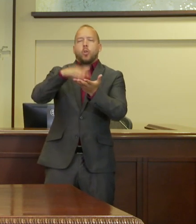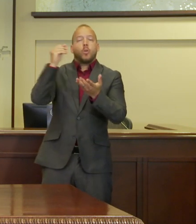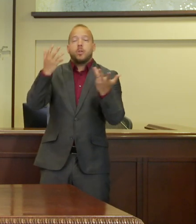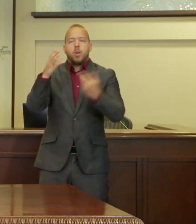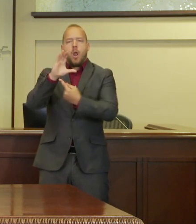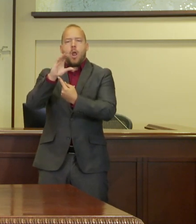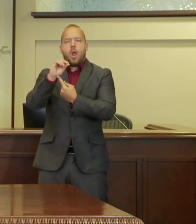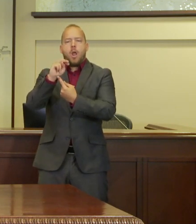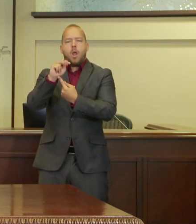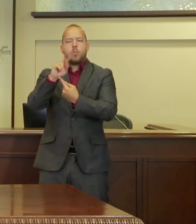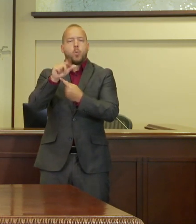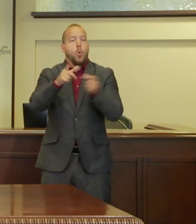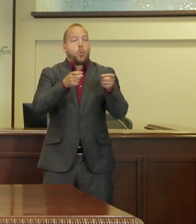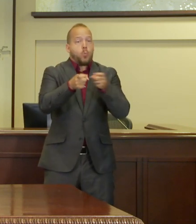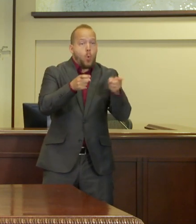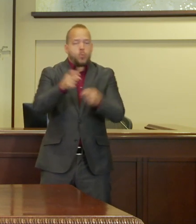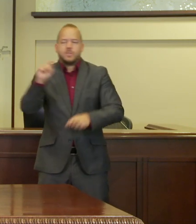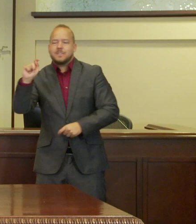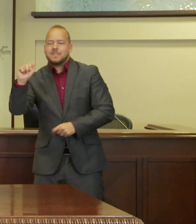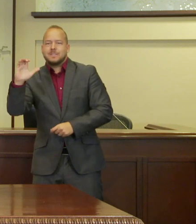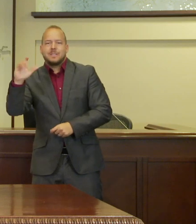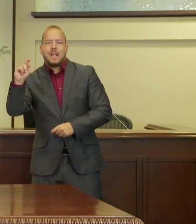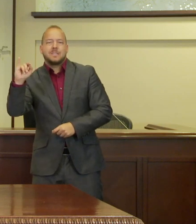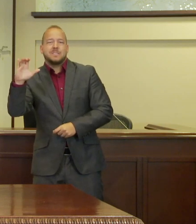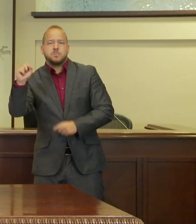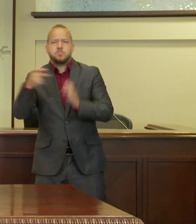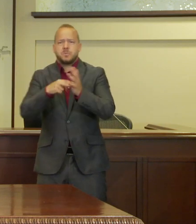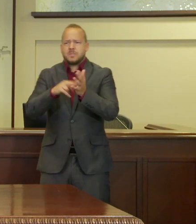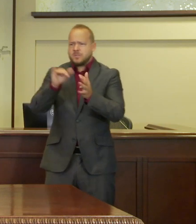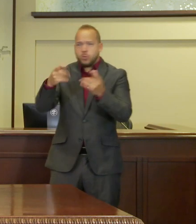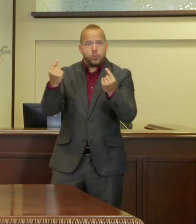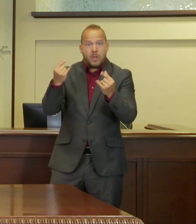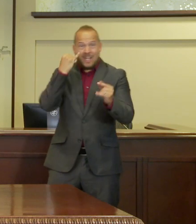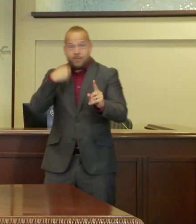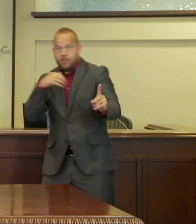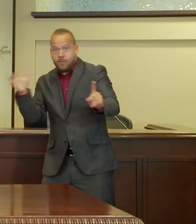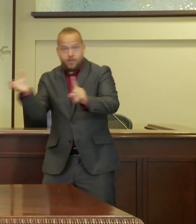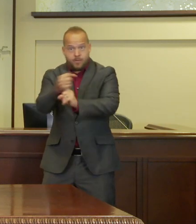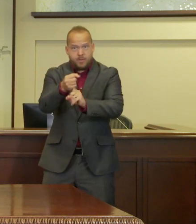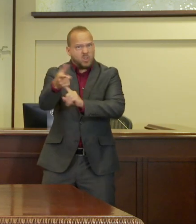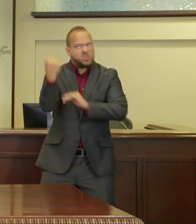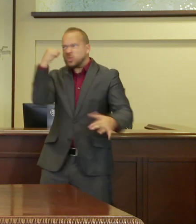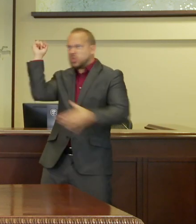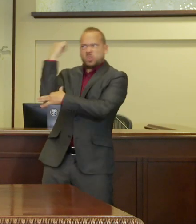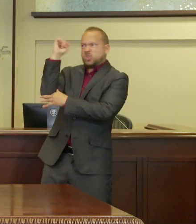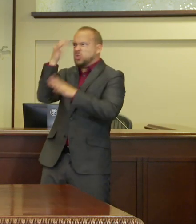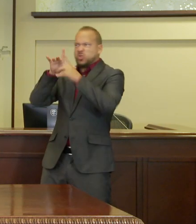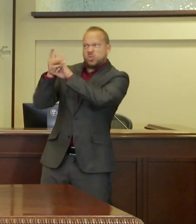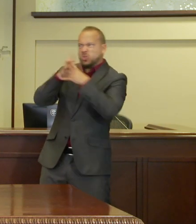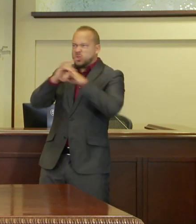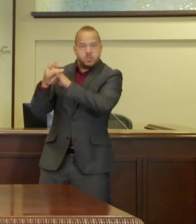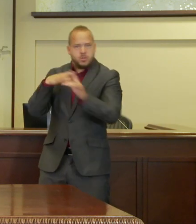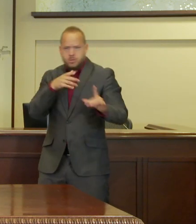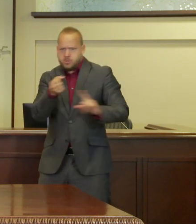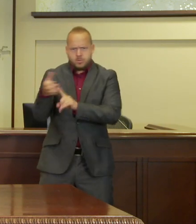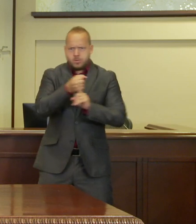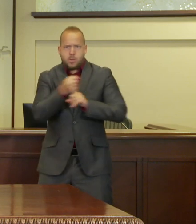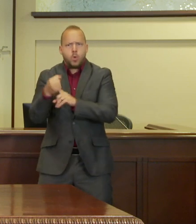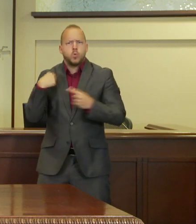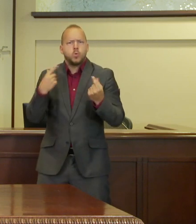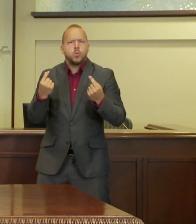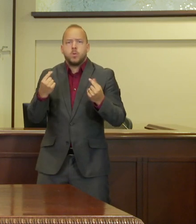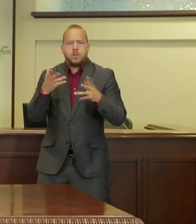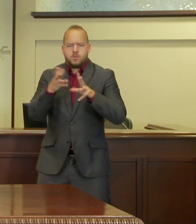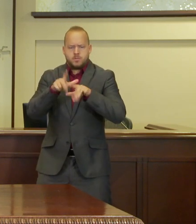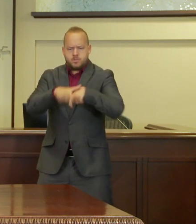ways to take people into custody who sometimes resist physically. And in all of our training in the Portland Police Bureau,